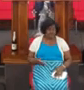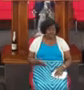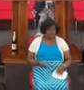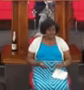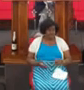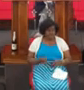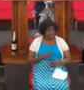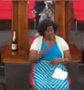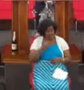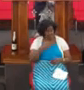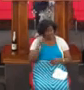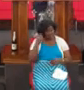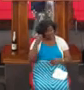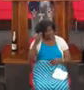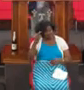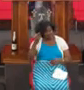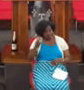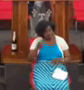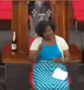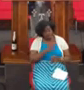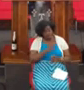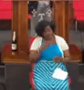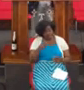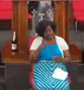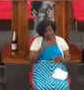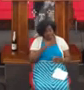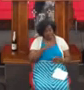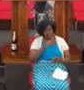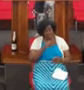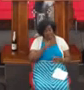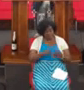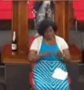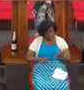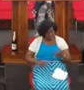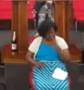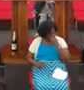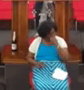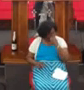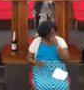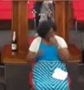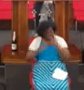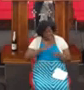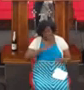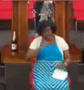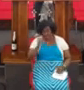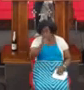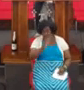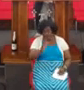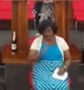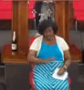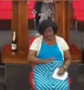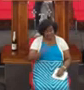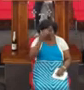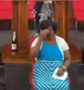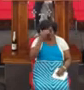You hear me? He didn't say I knew you and you got shy. He said, I